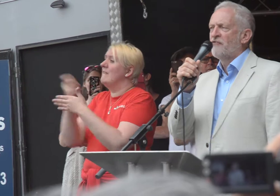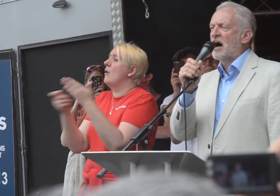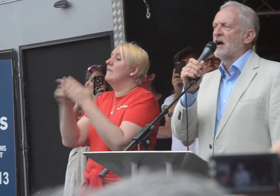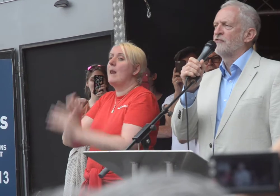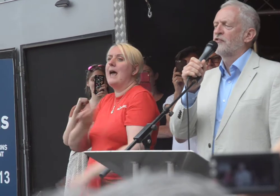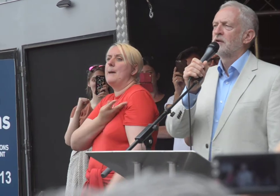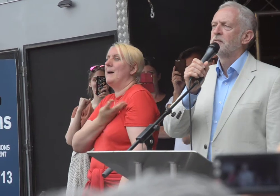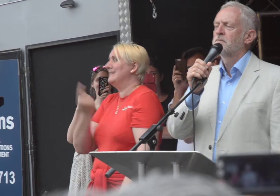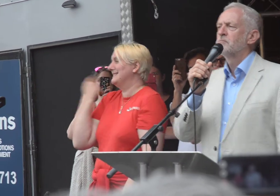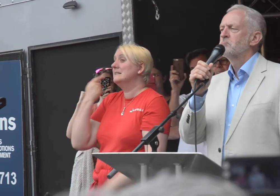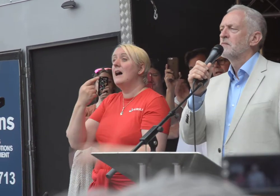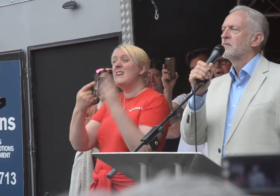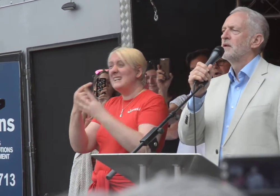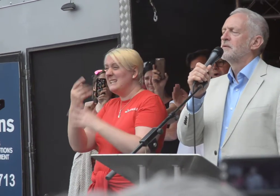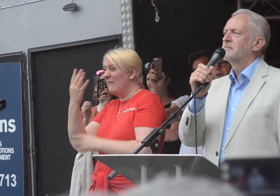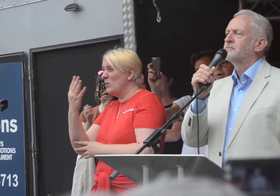1945.